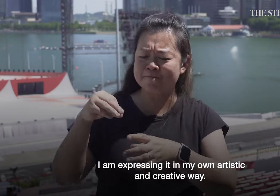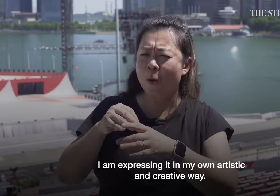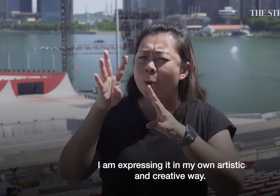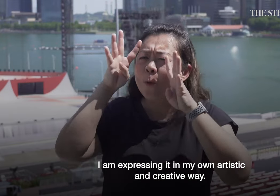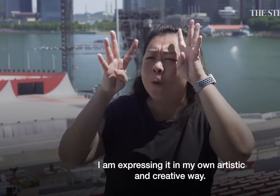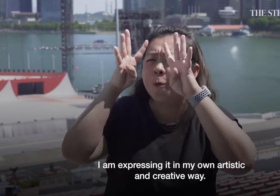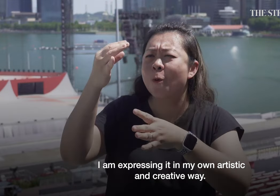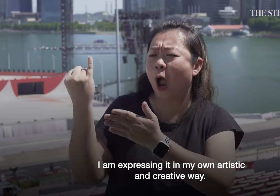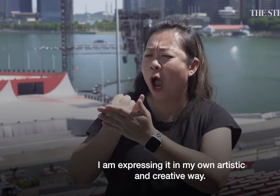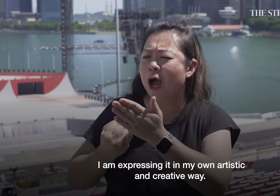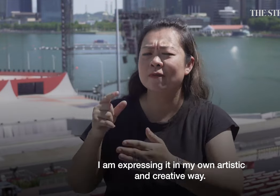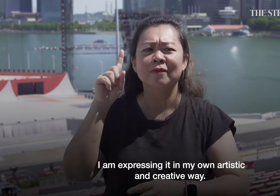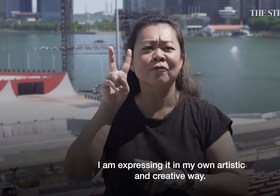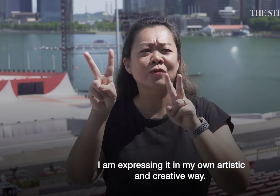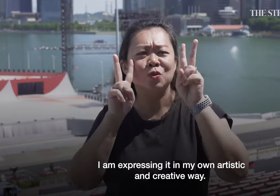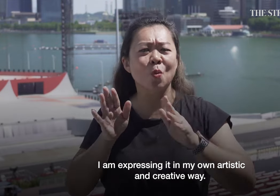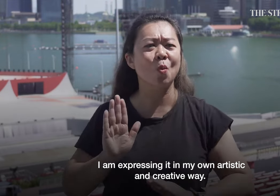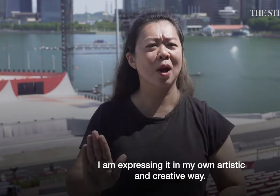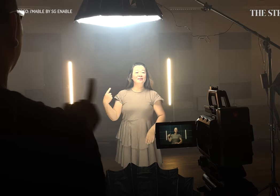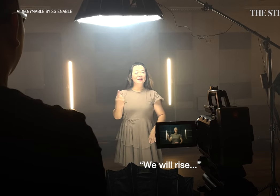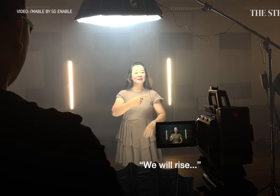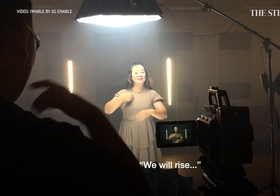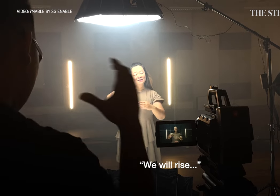own artistic and creative way.